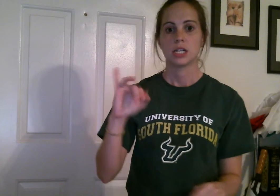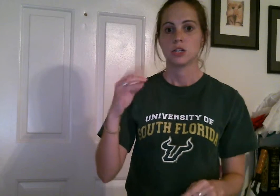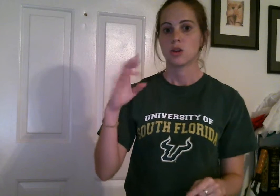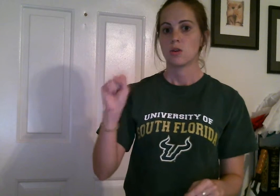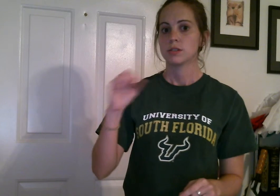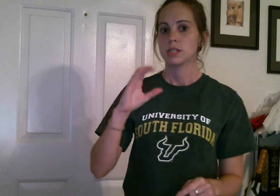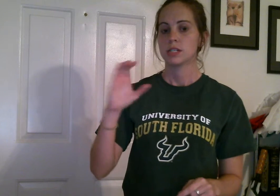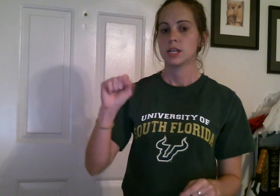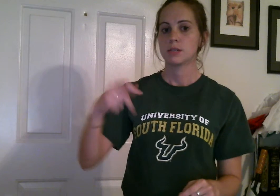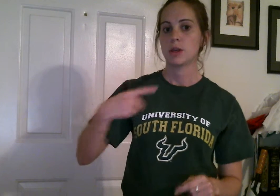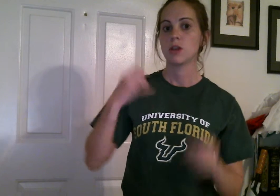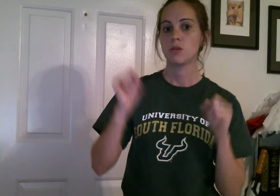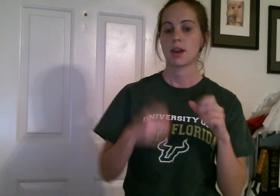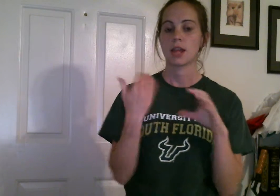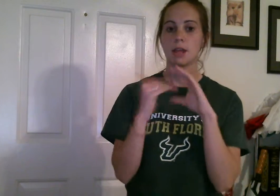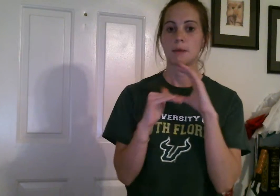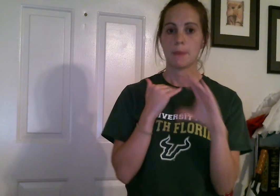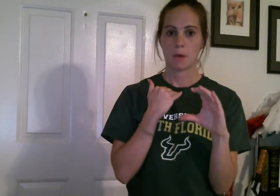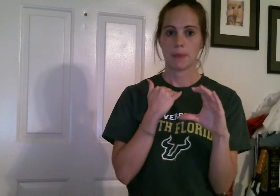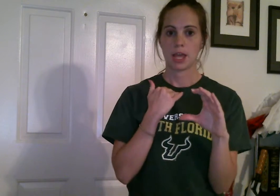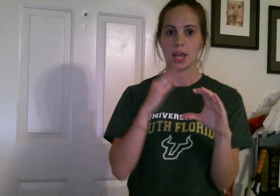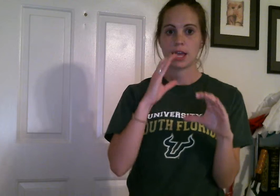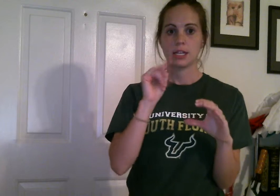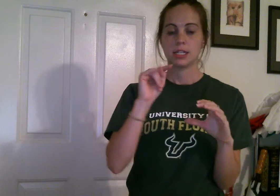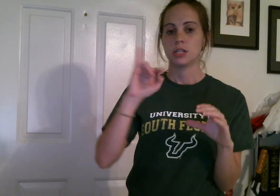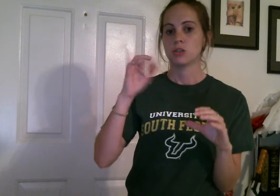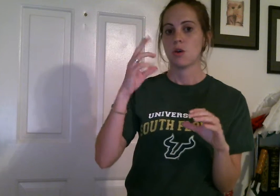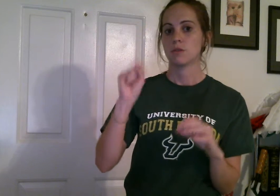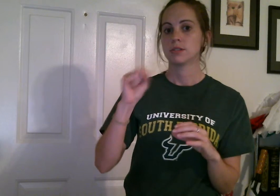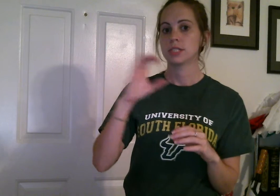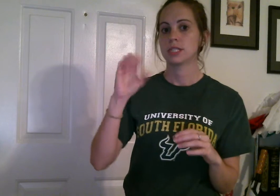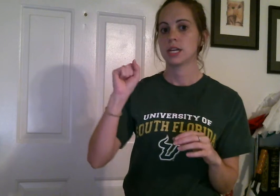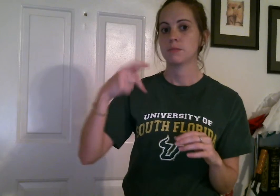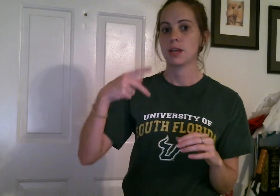email me at tjonesccsp@AOL. Thanks again.